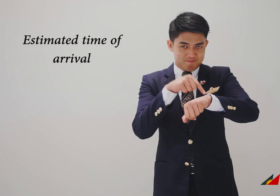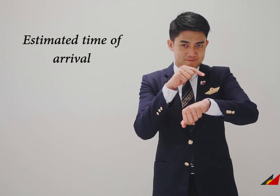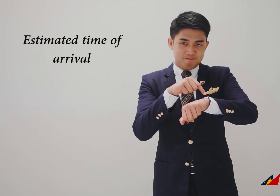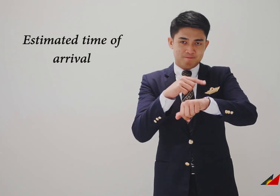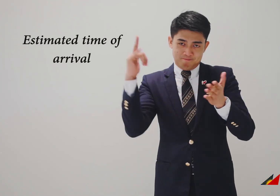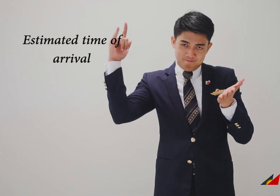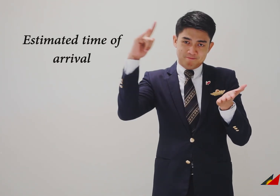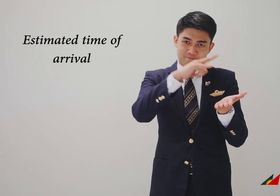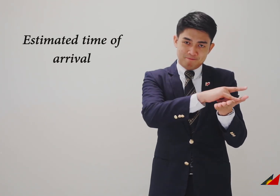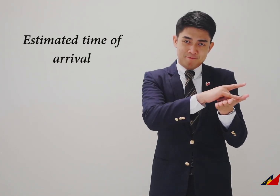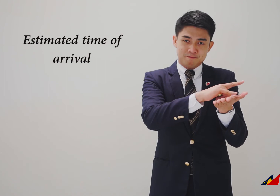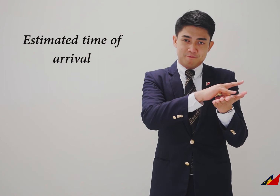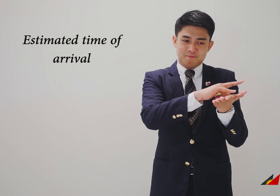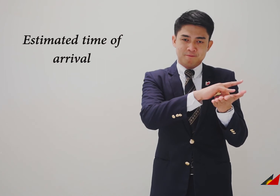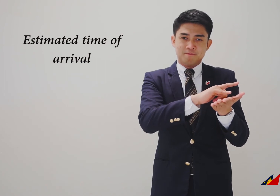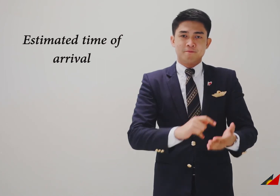Our estimated time of arrival.